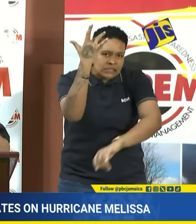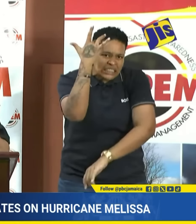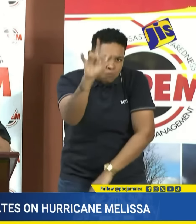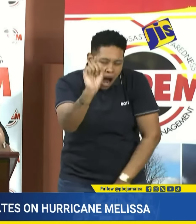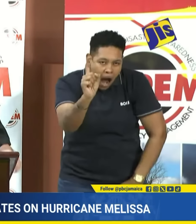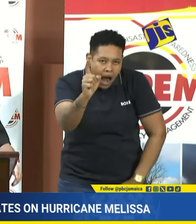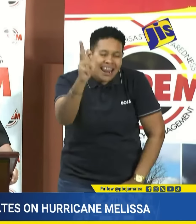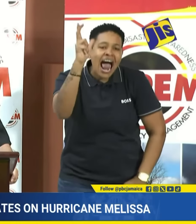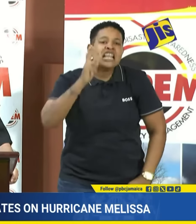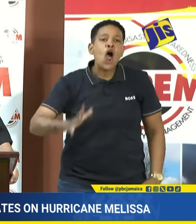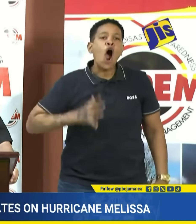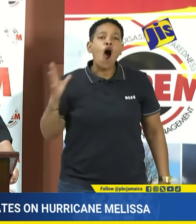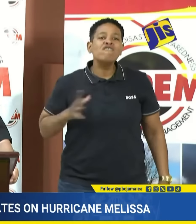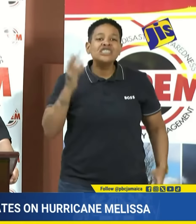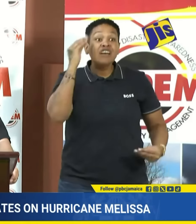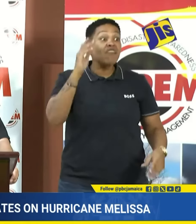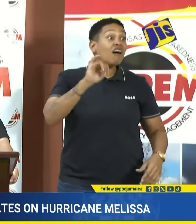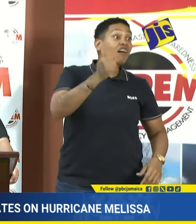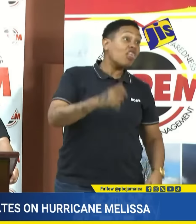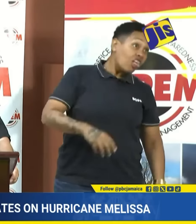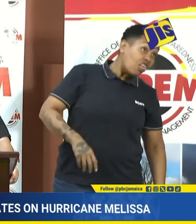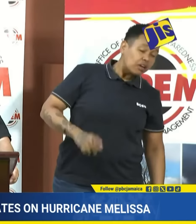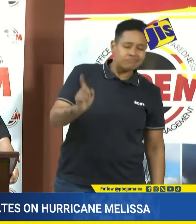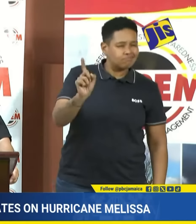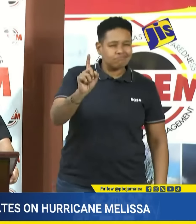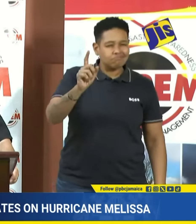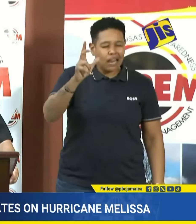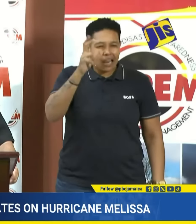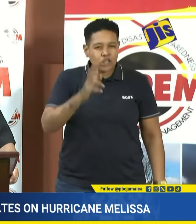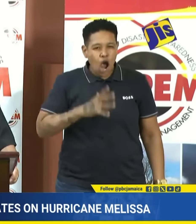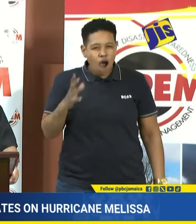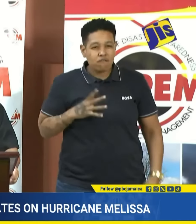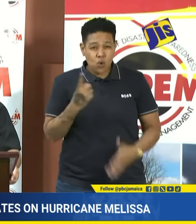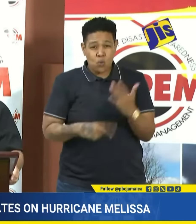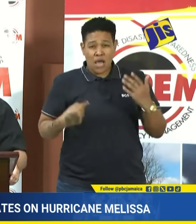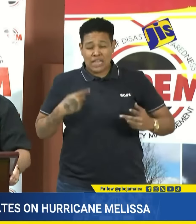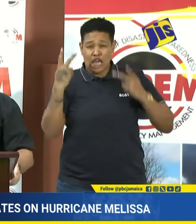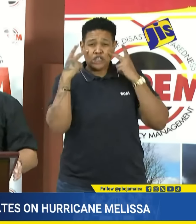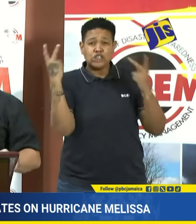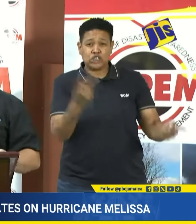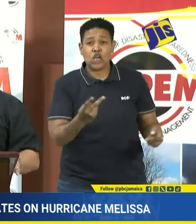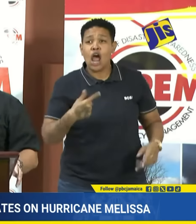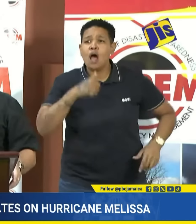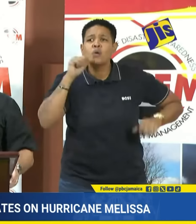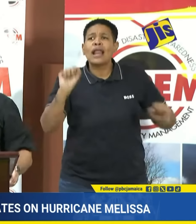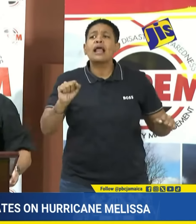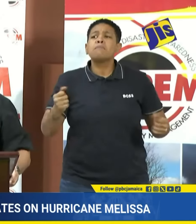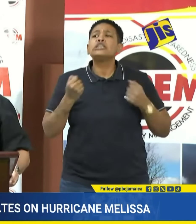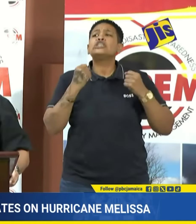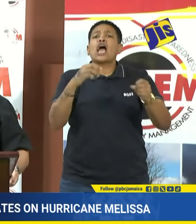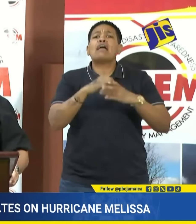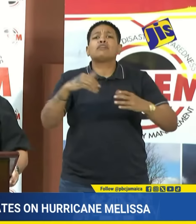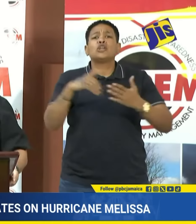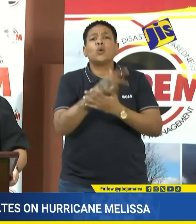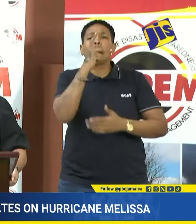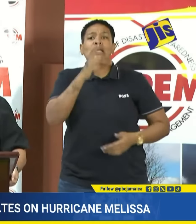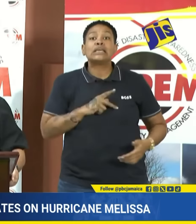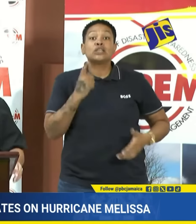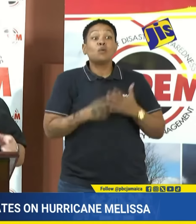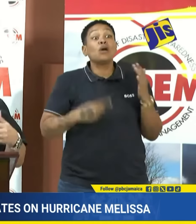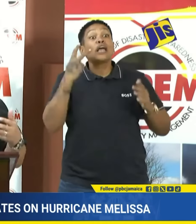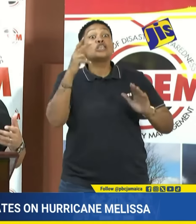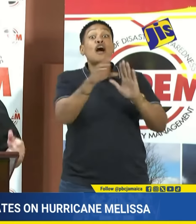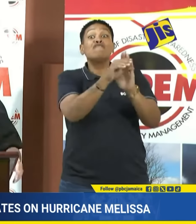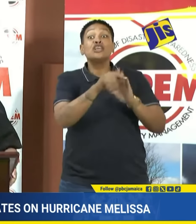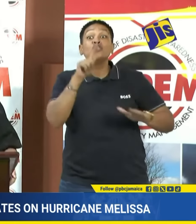to the official sources of information. If I was to take what I just saw, I wouldn't have been able to drive in New Kingston a while ago